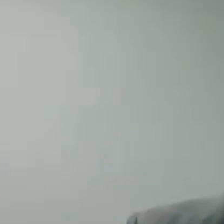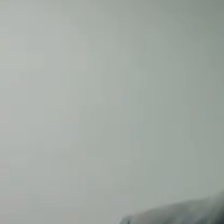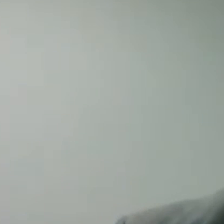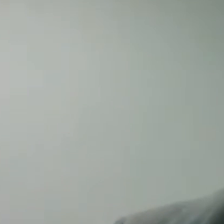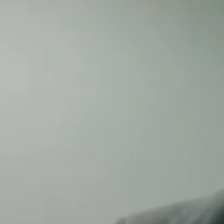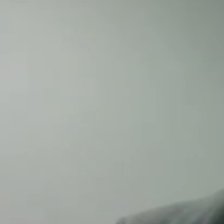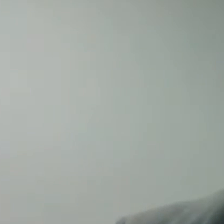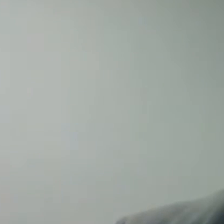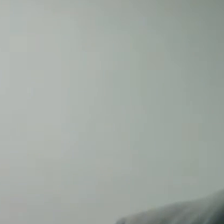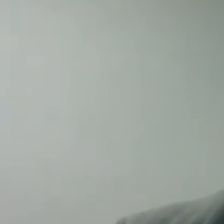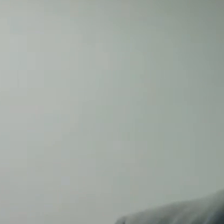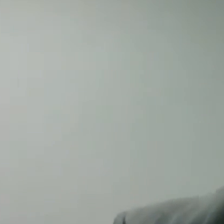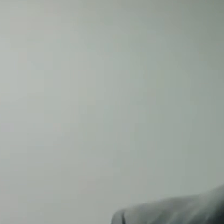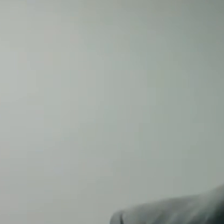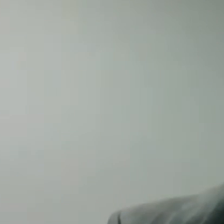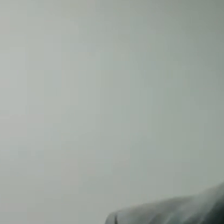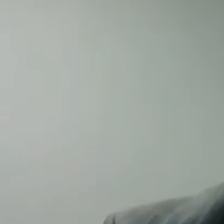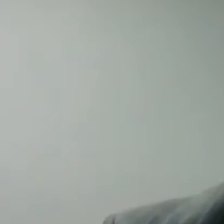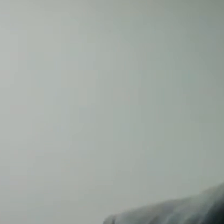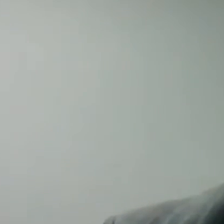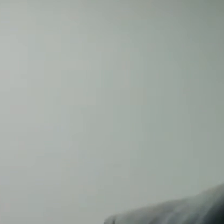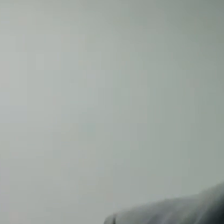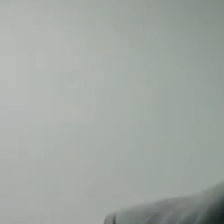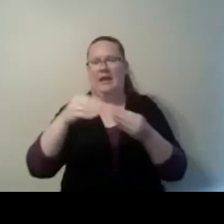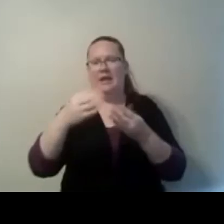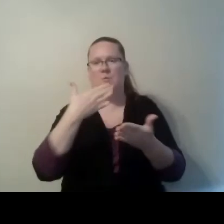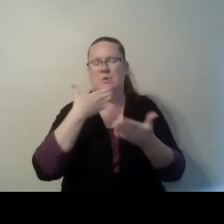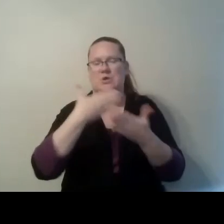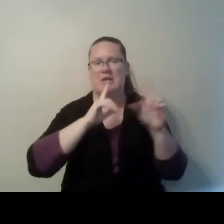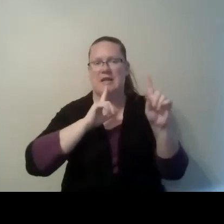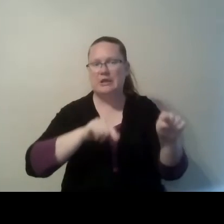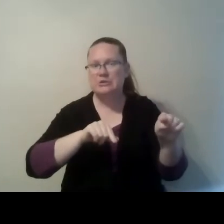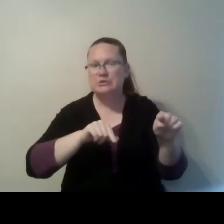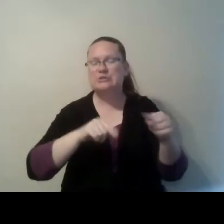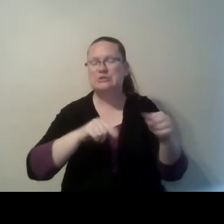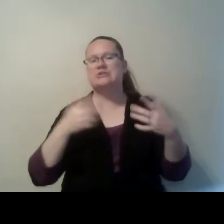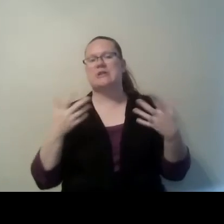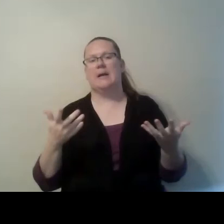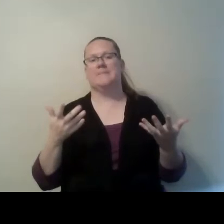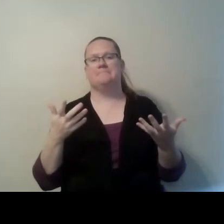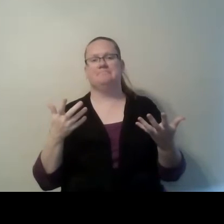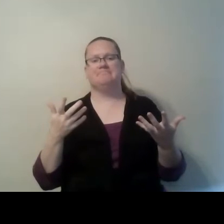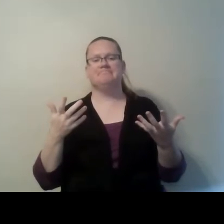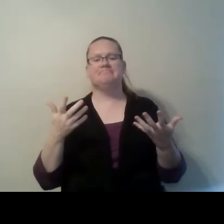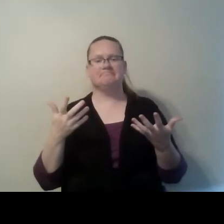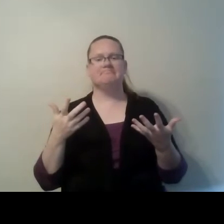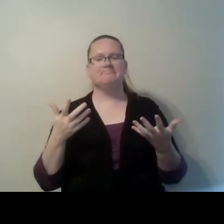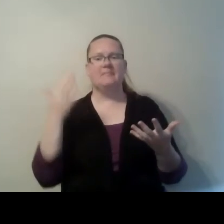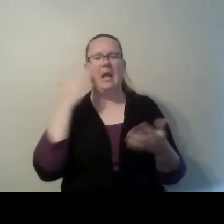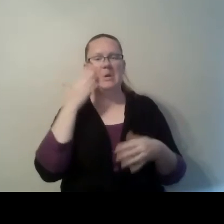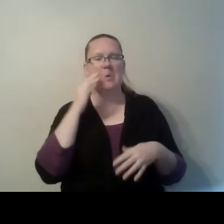don't have the numbers in front of me, so I can't give you a good answer. I know that